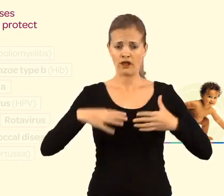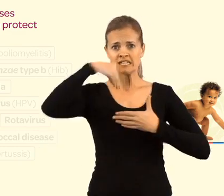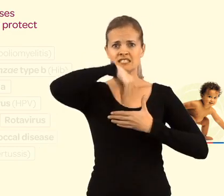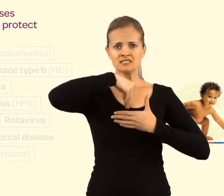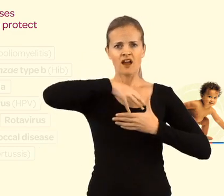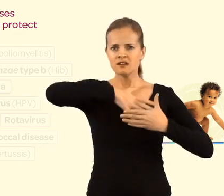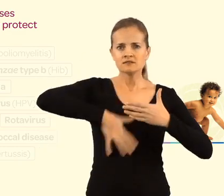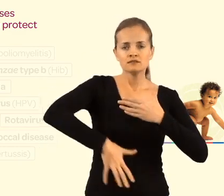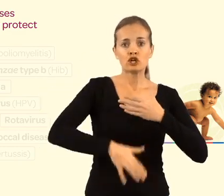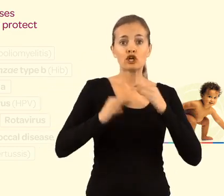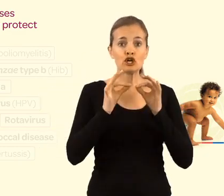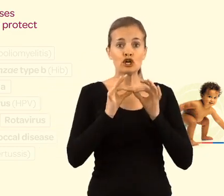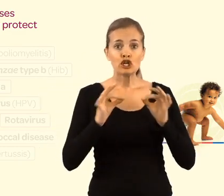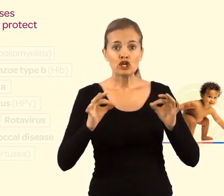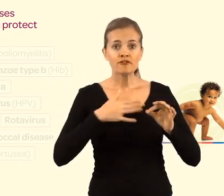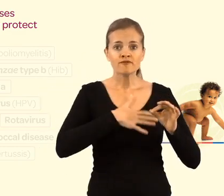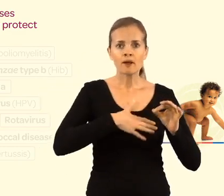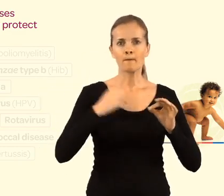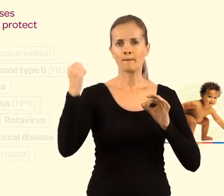may also affect the nerves, muscles, and heart.